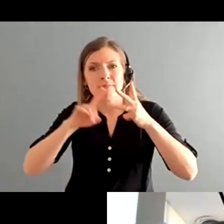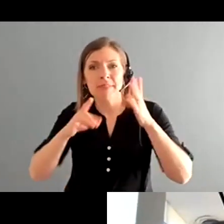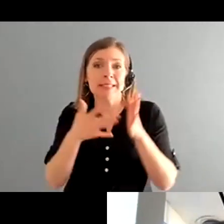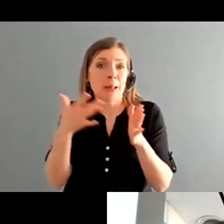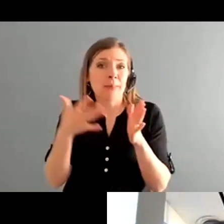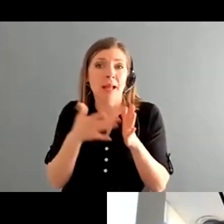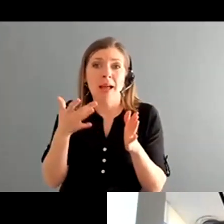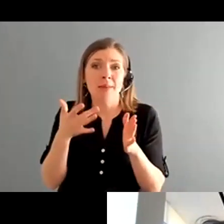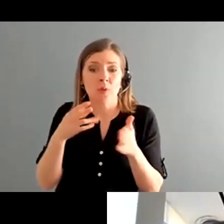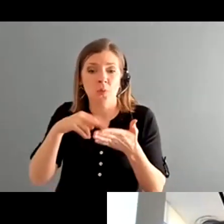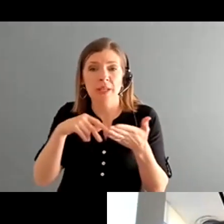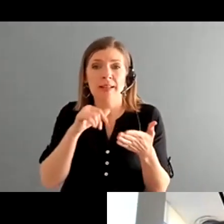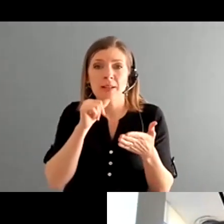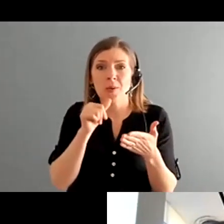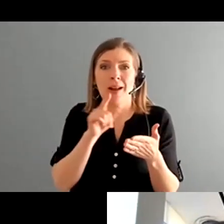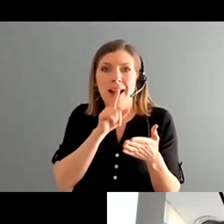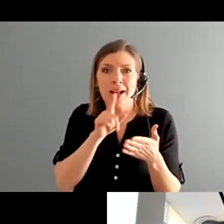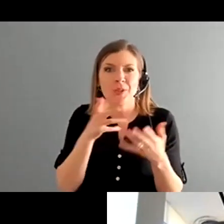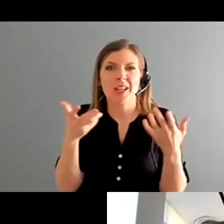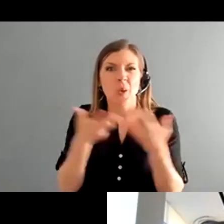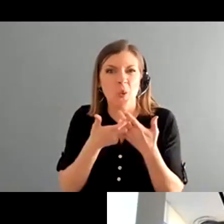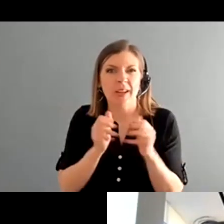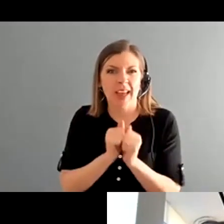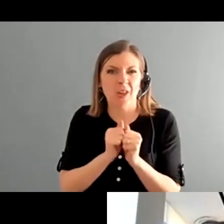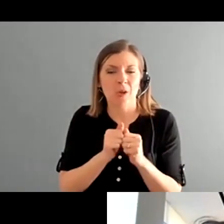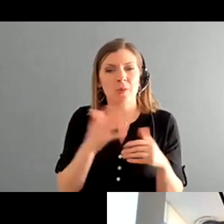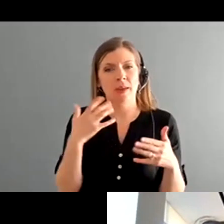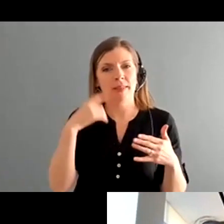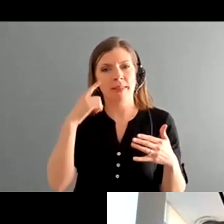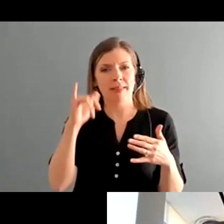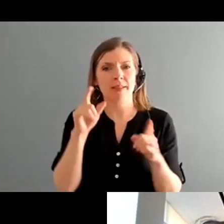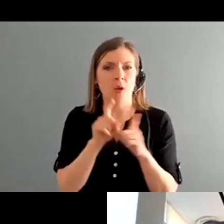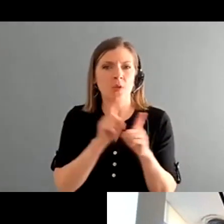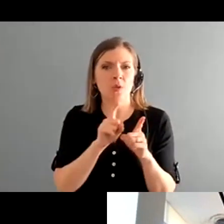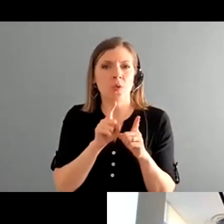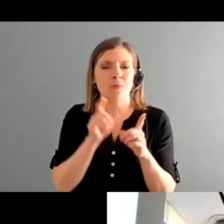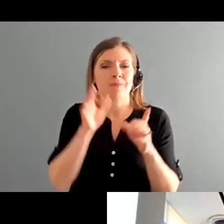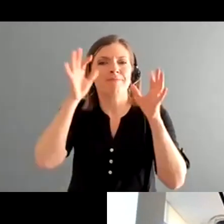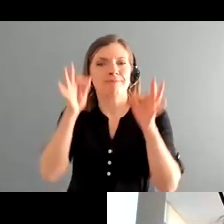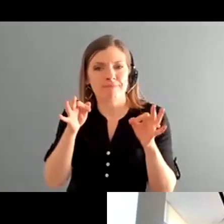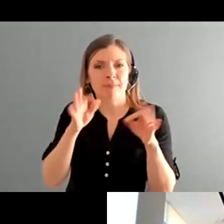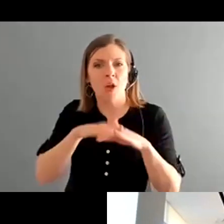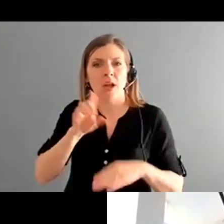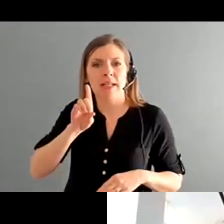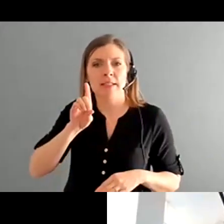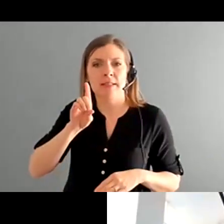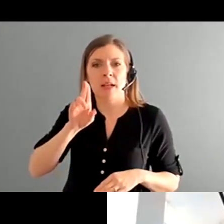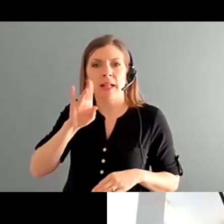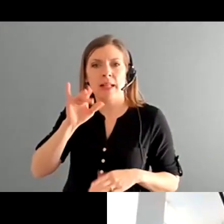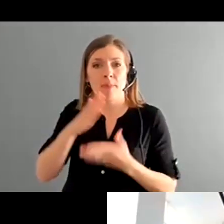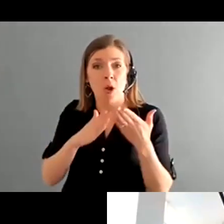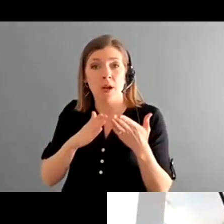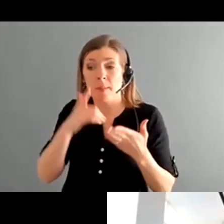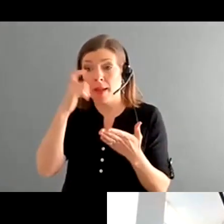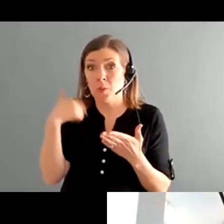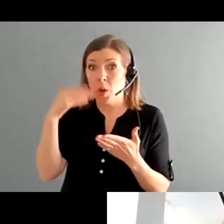sometimes readings that don't actually go together. And I think that that is also deliberate on Dunkley's part, because the little that we do know